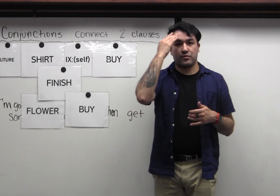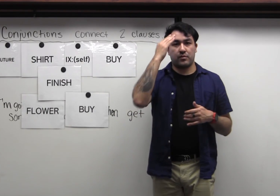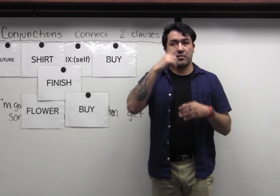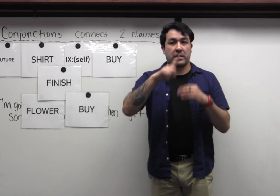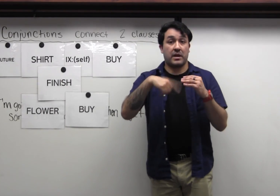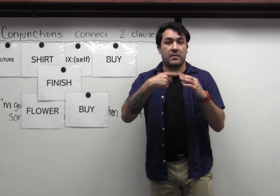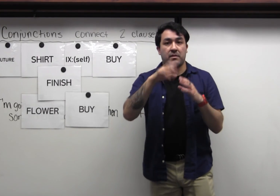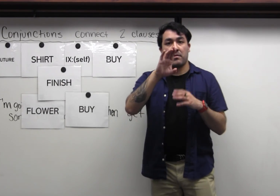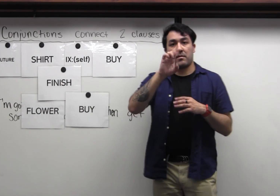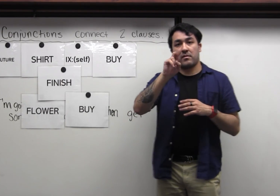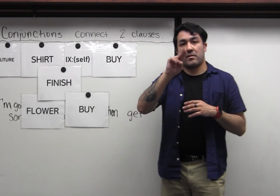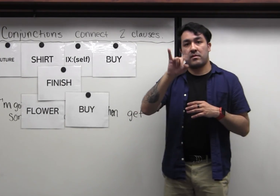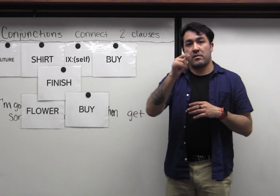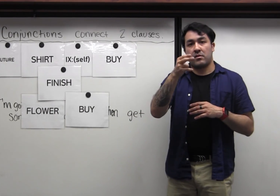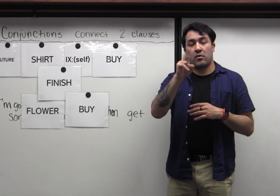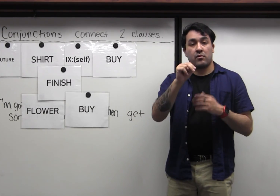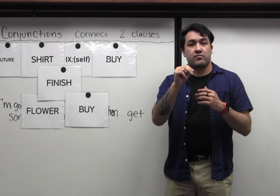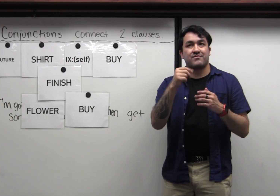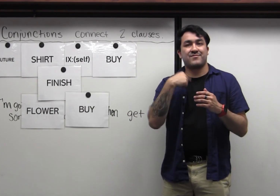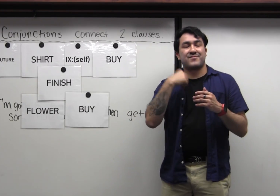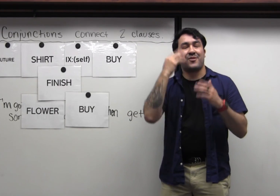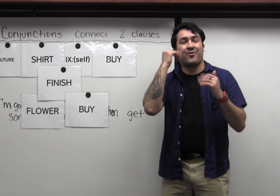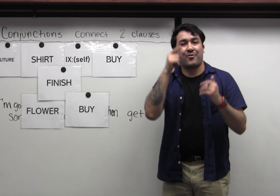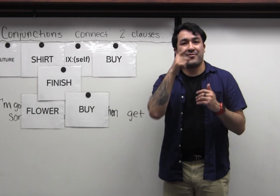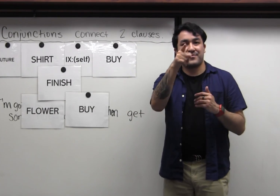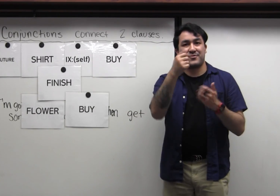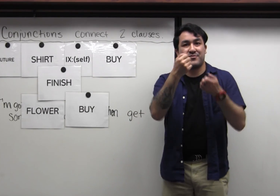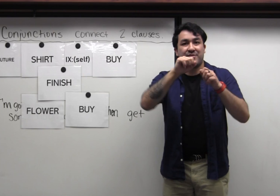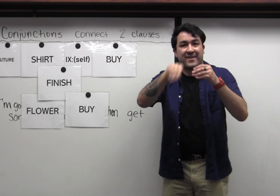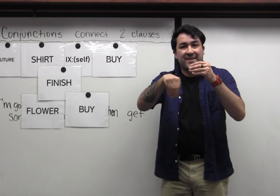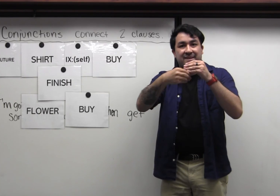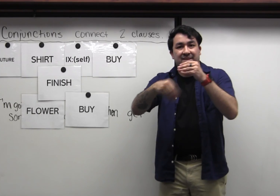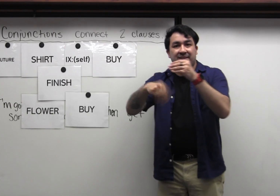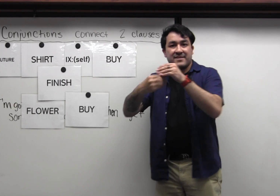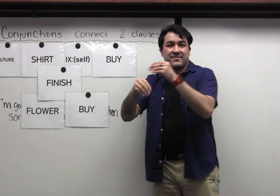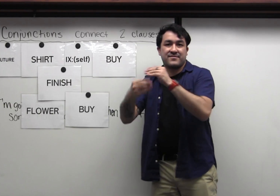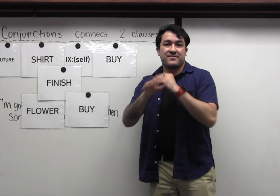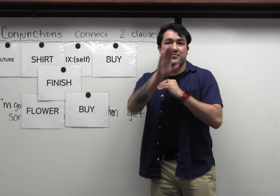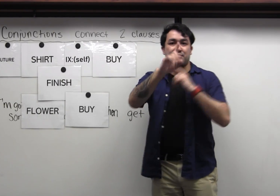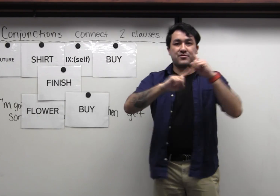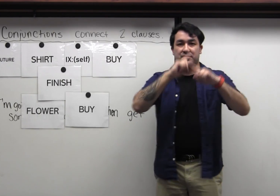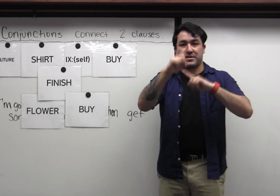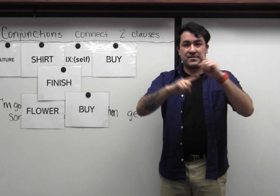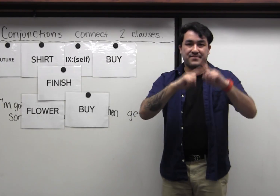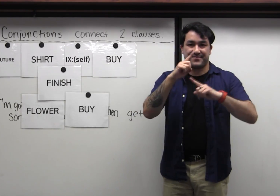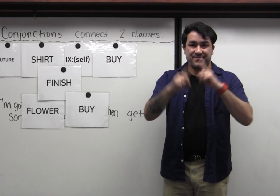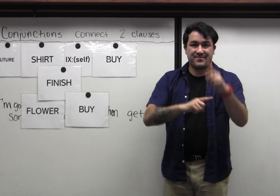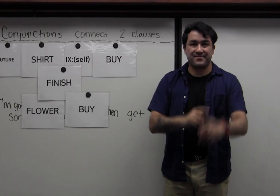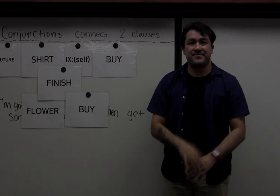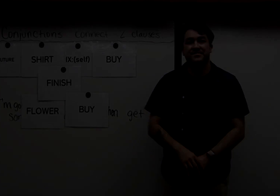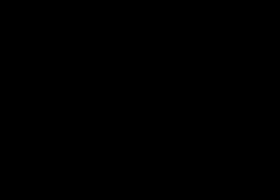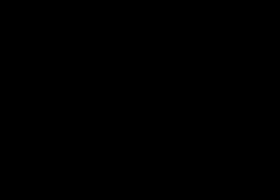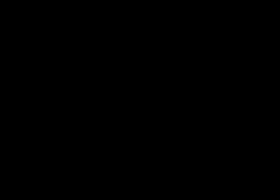together. So now you kind of know about conjunctions, and hopefully you start to use those more in the future in your own signing.